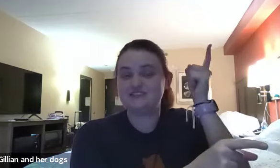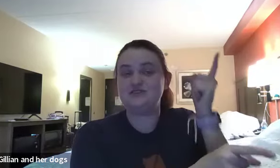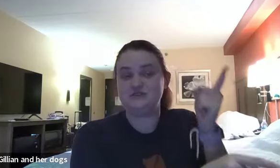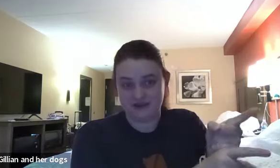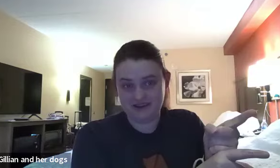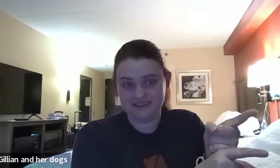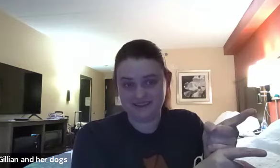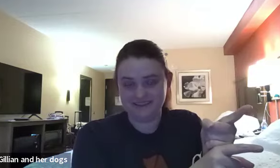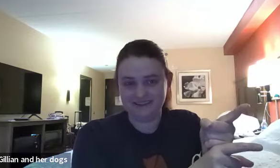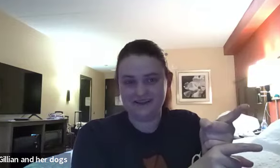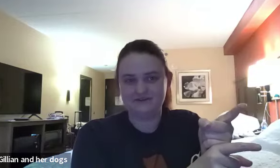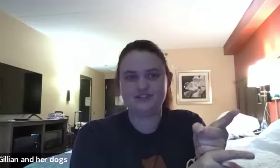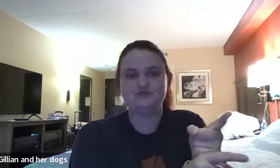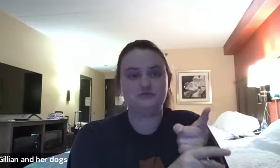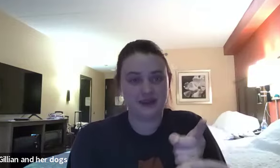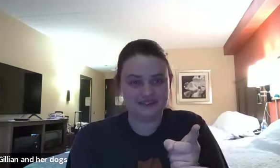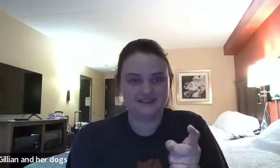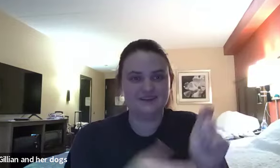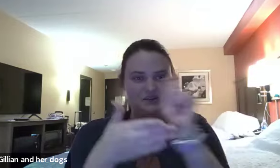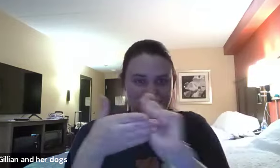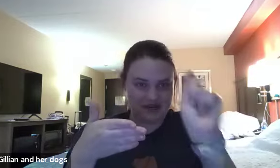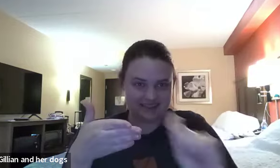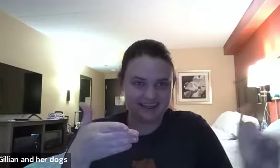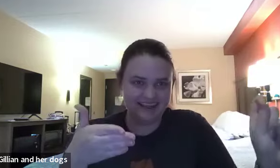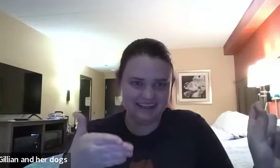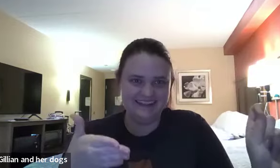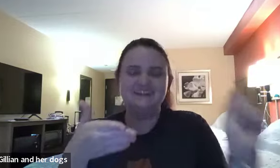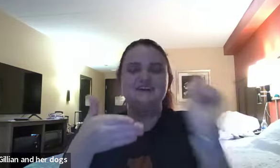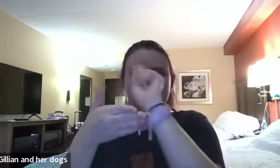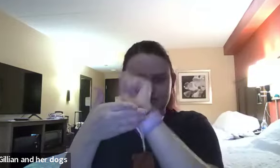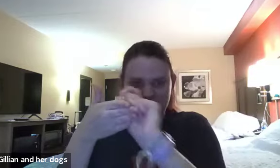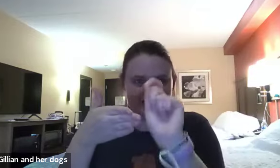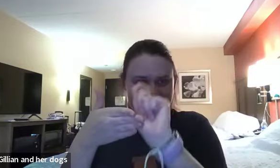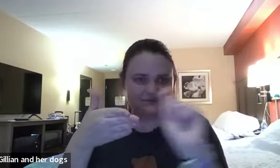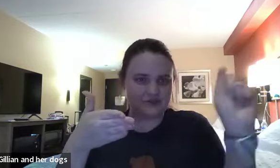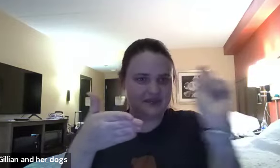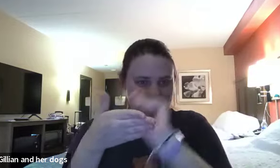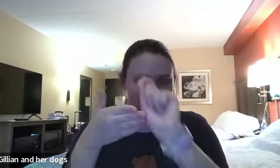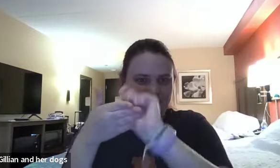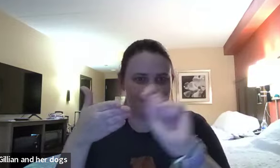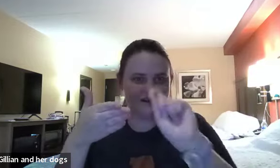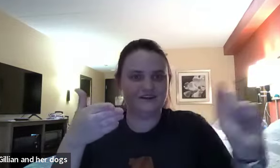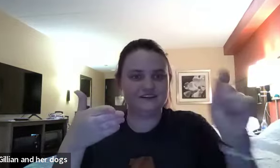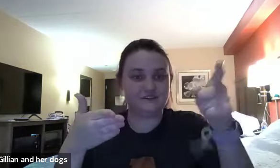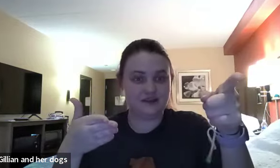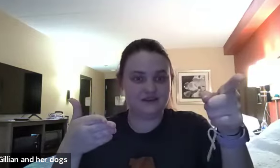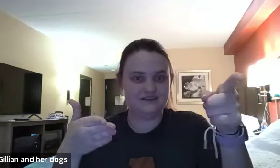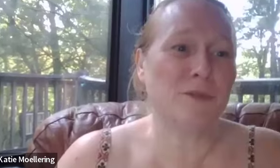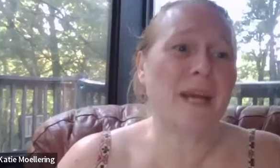is correct versus right, right. Because writing is with a pencil, like writing across a No, I grid. meant the